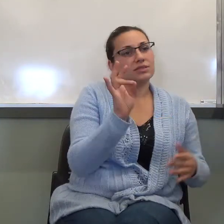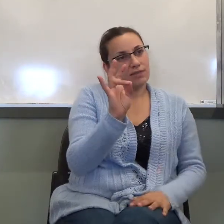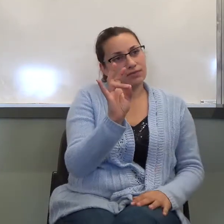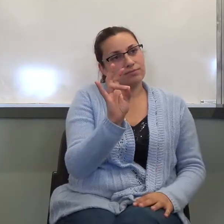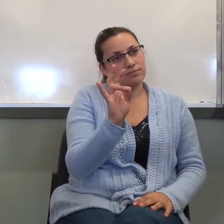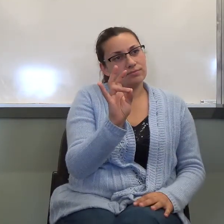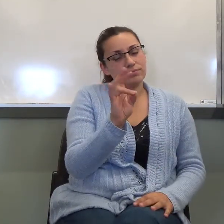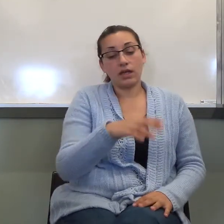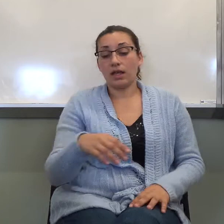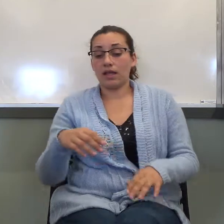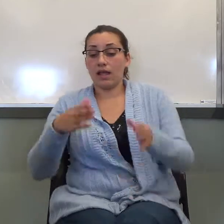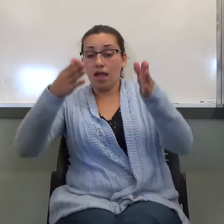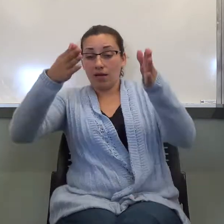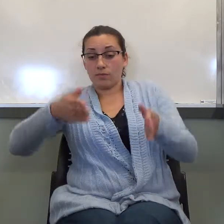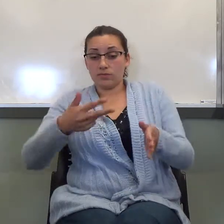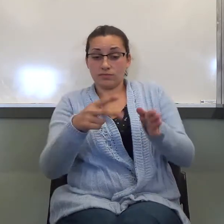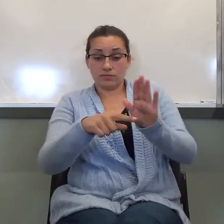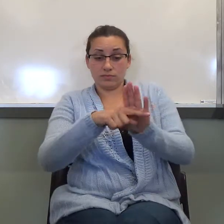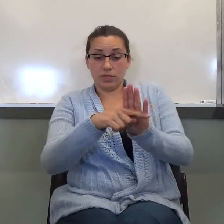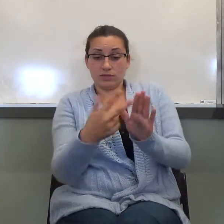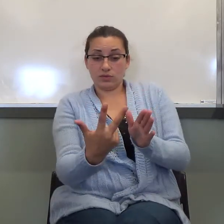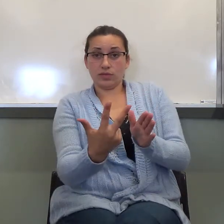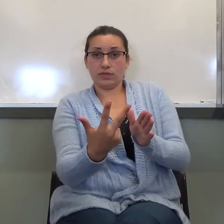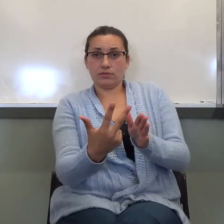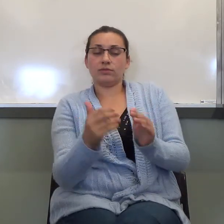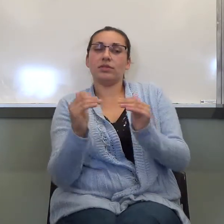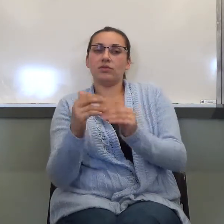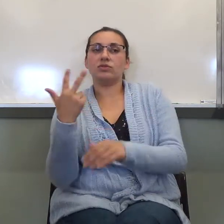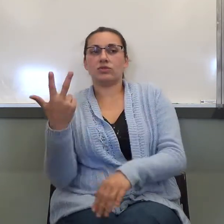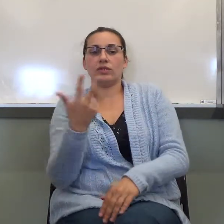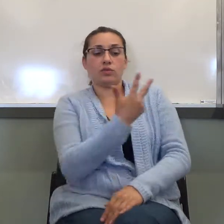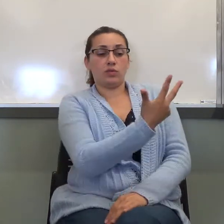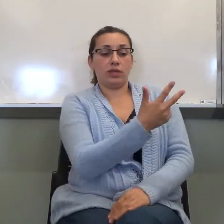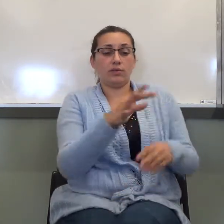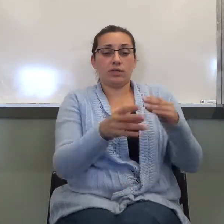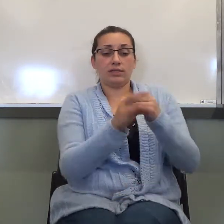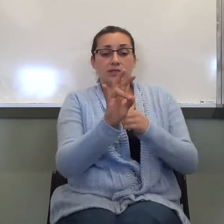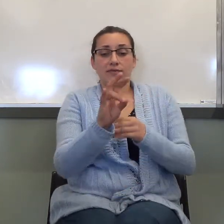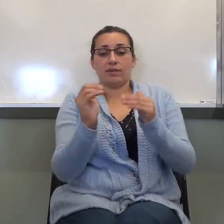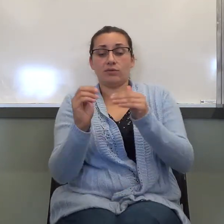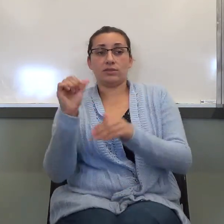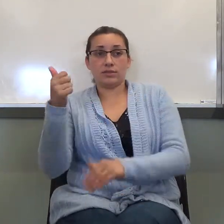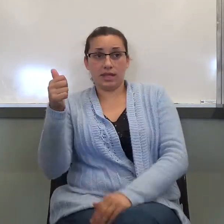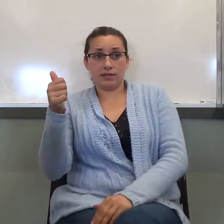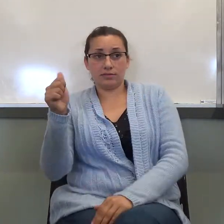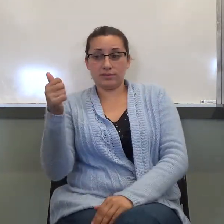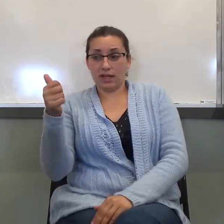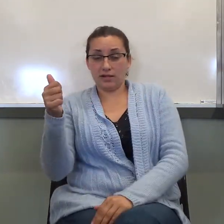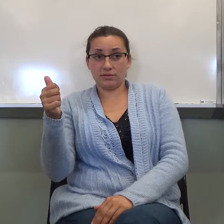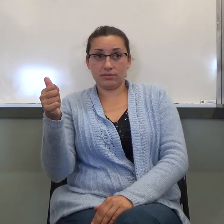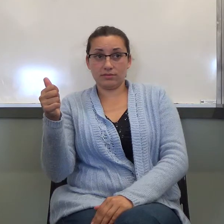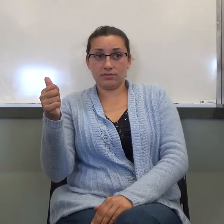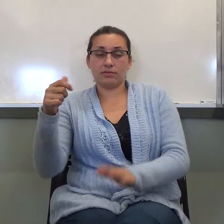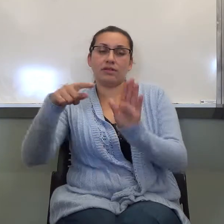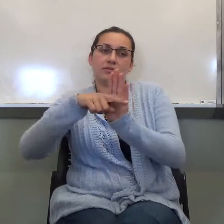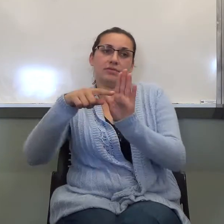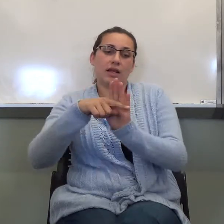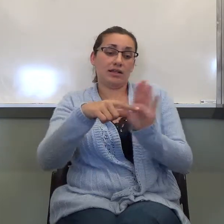value of minus 3? 3. 3 plus 7 is 10. Attach the common sign, the negative sign. Hey, it